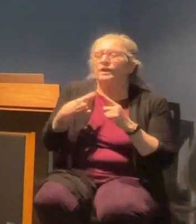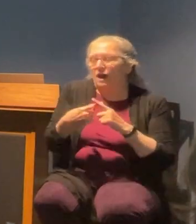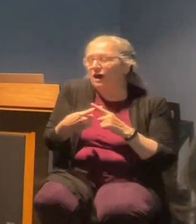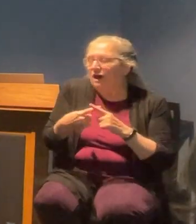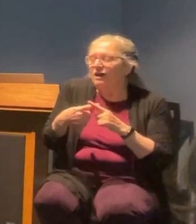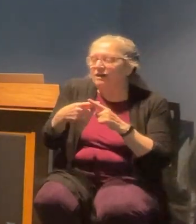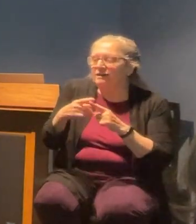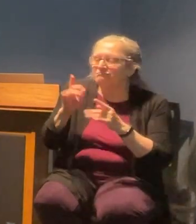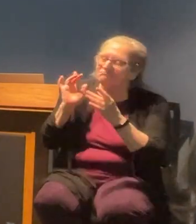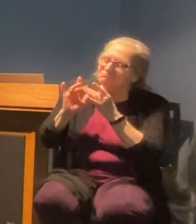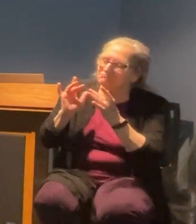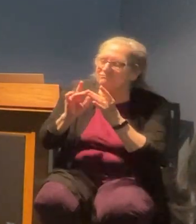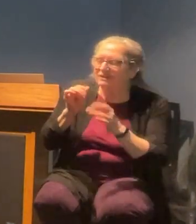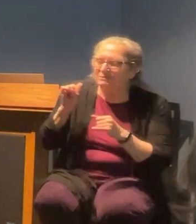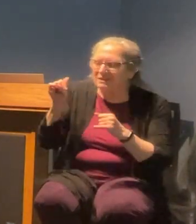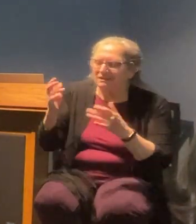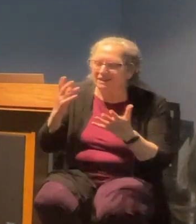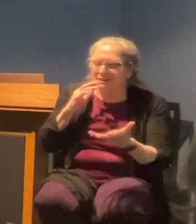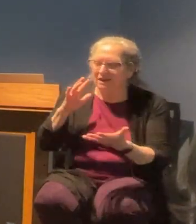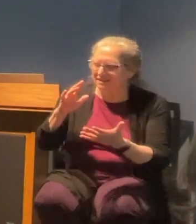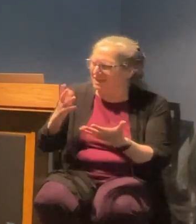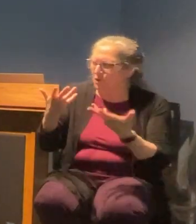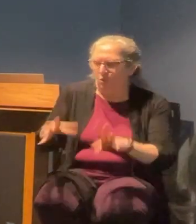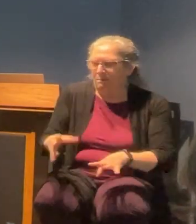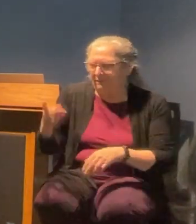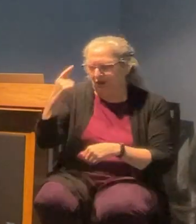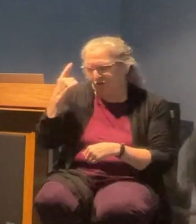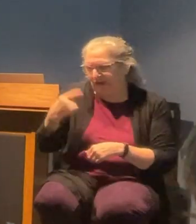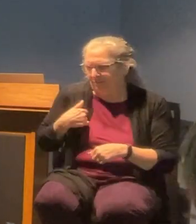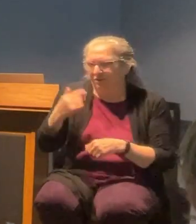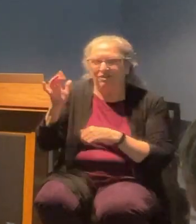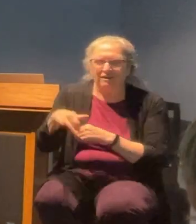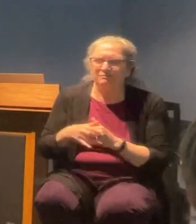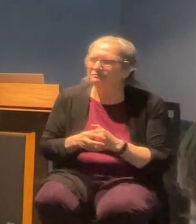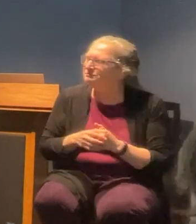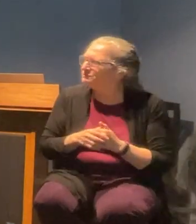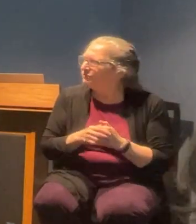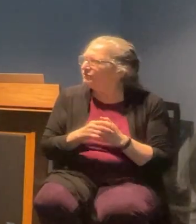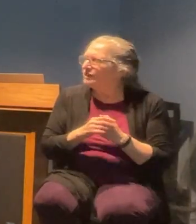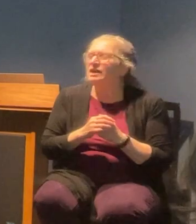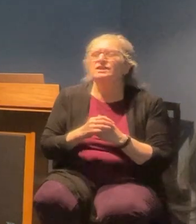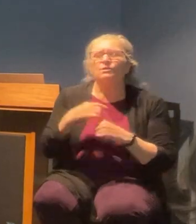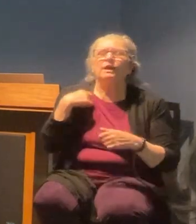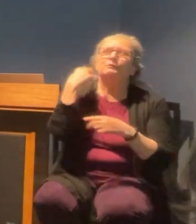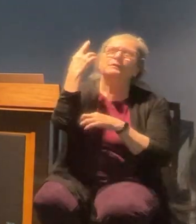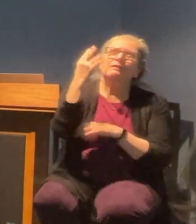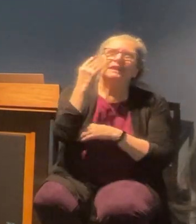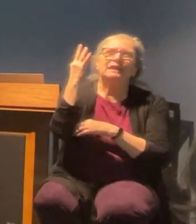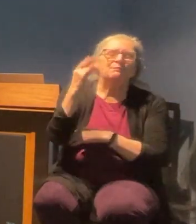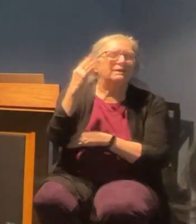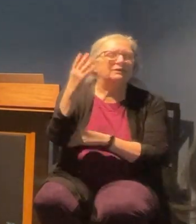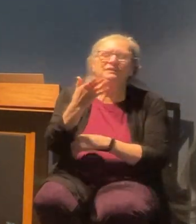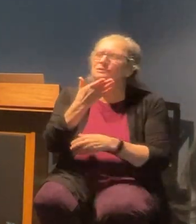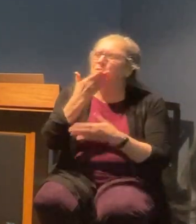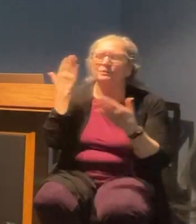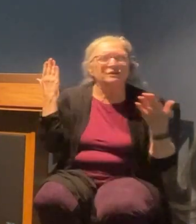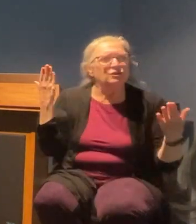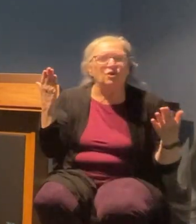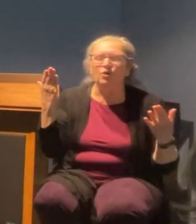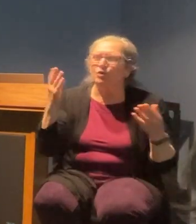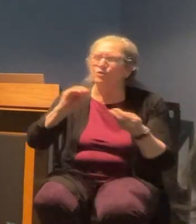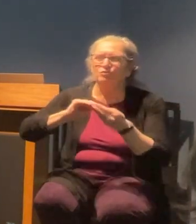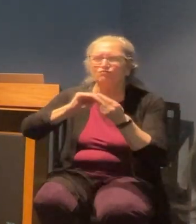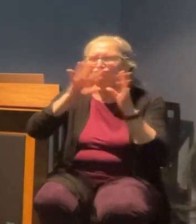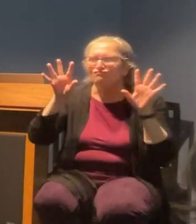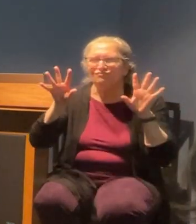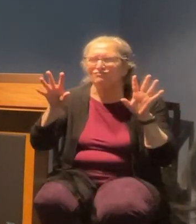t-shirt for $5. And I was looking for transparency, and I was thinking a lot about the lack of transparency in the industry.